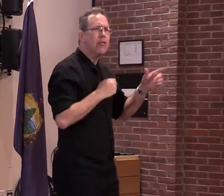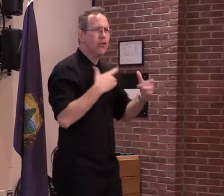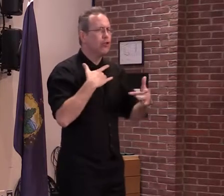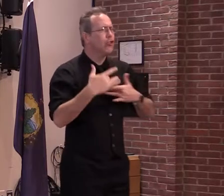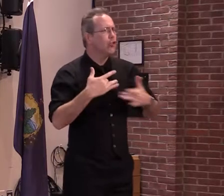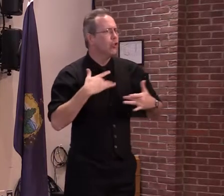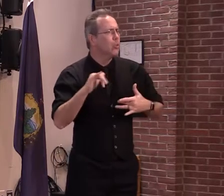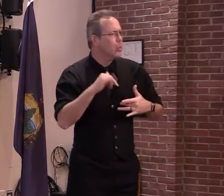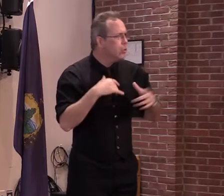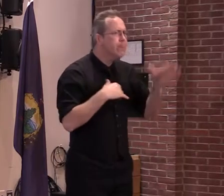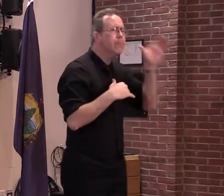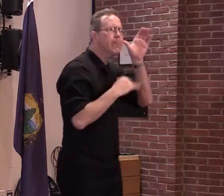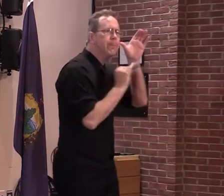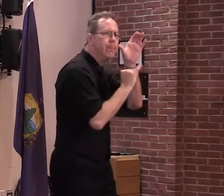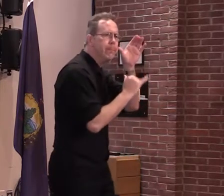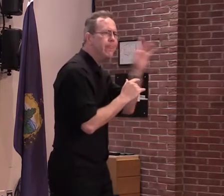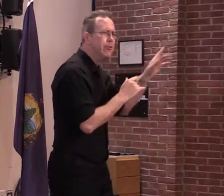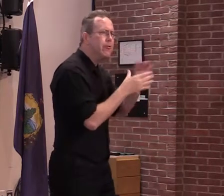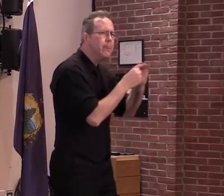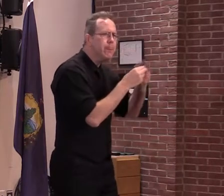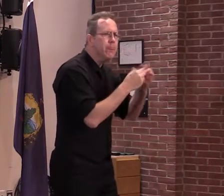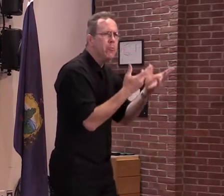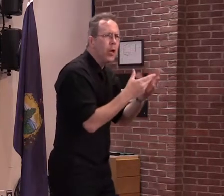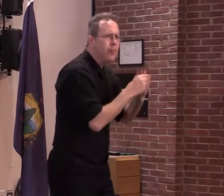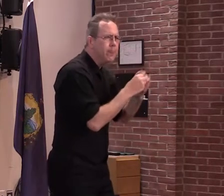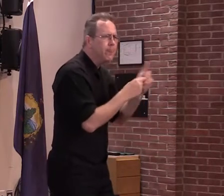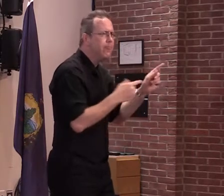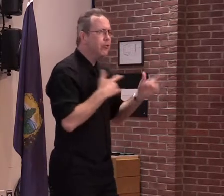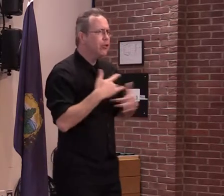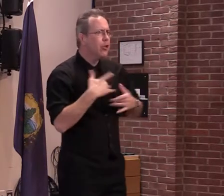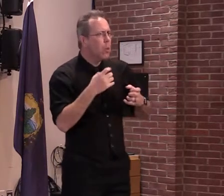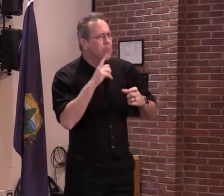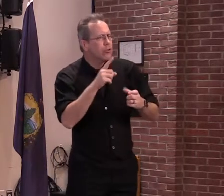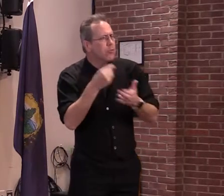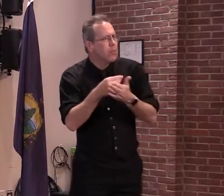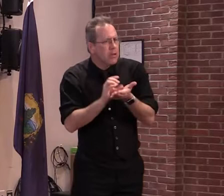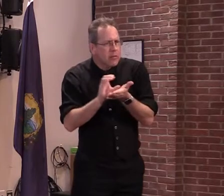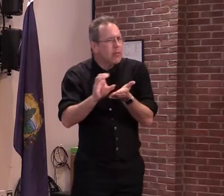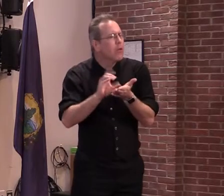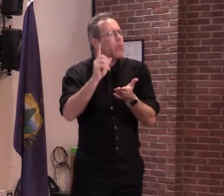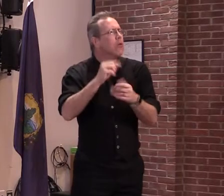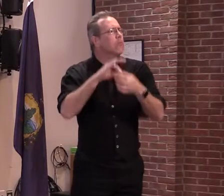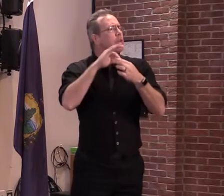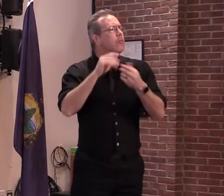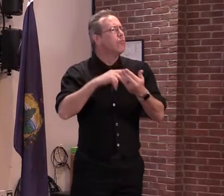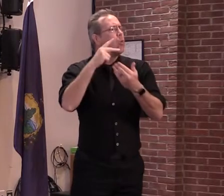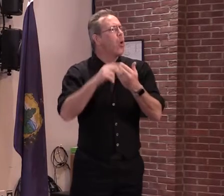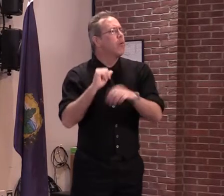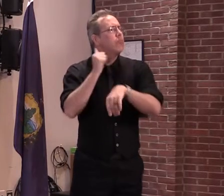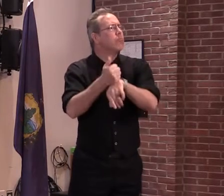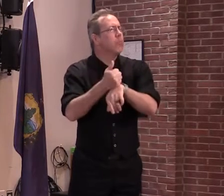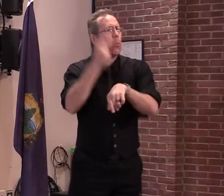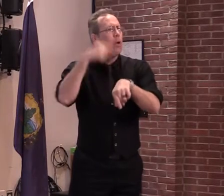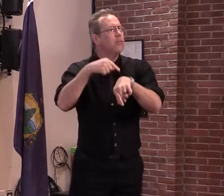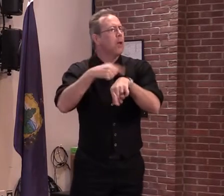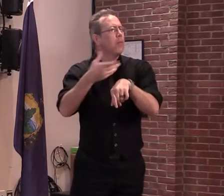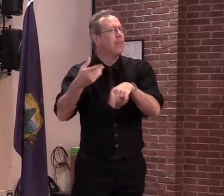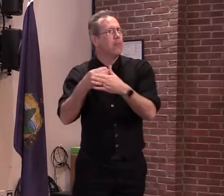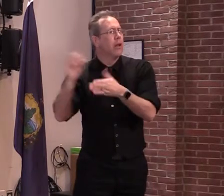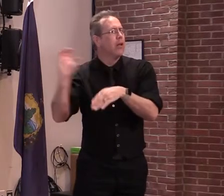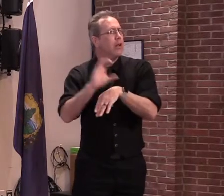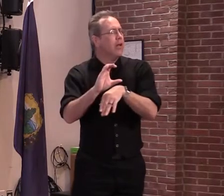they are concerned about creating cliffs by funding new programs with one-time money that will be difficult to address in the